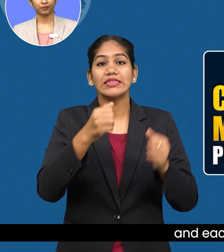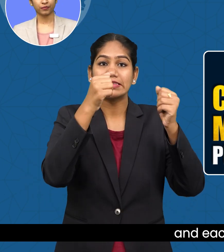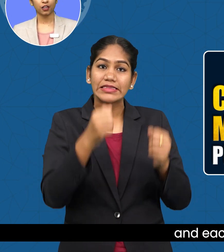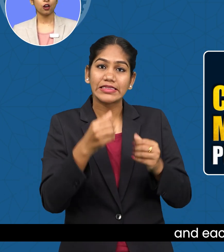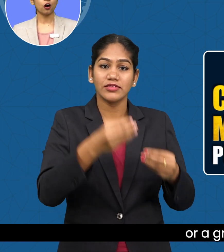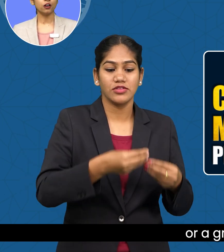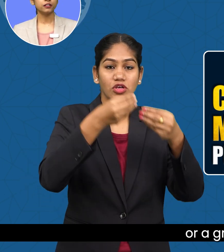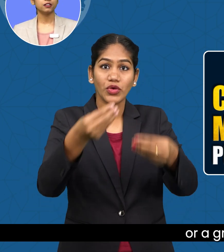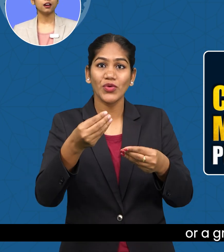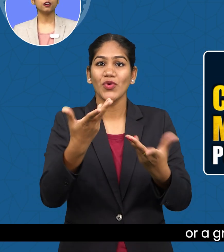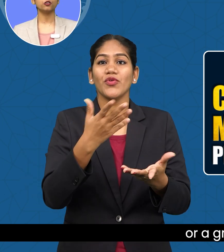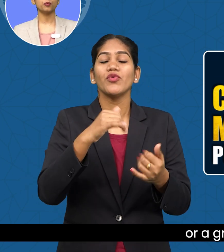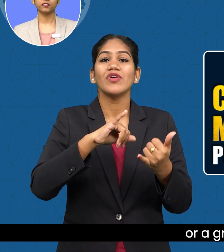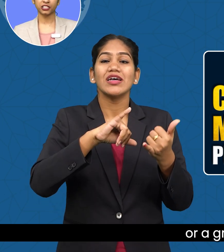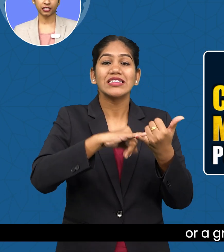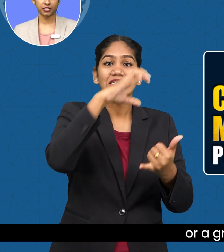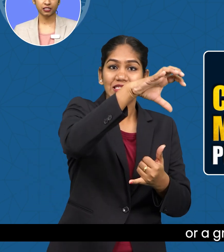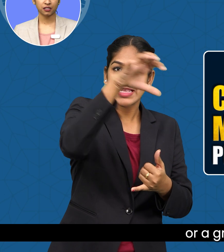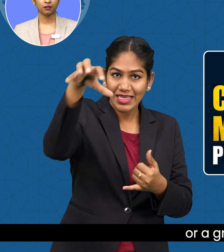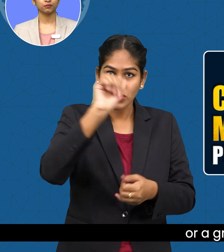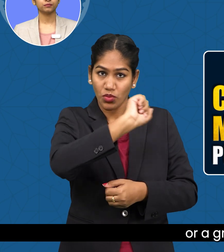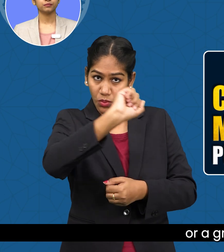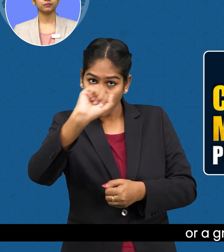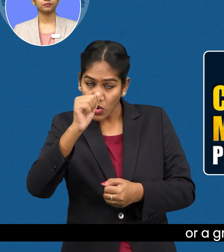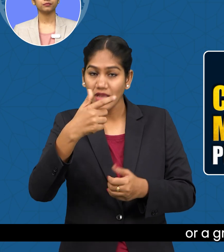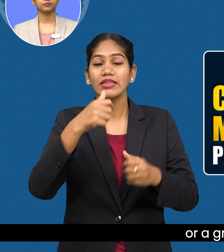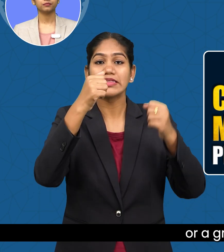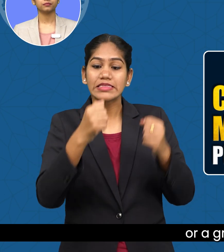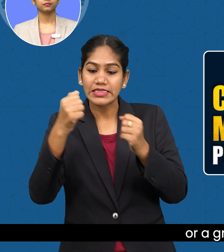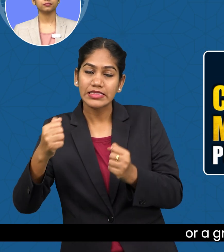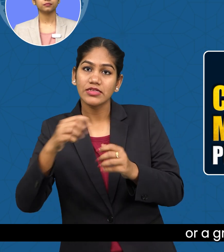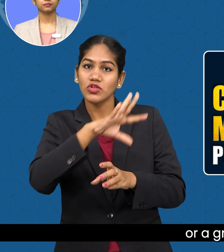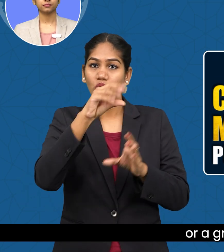state or a group of states.